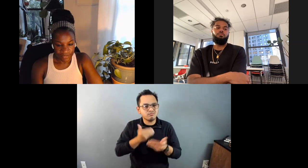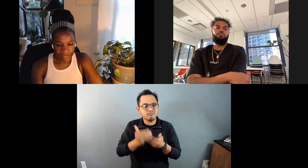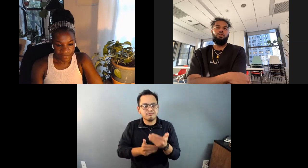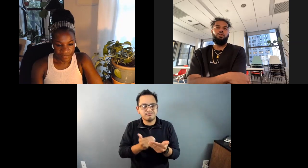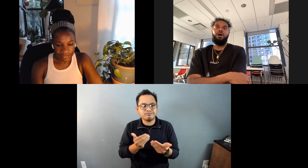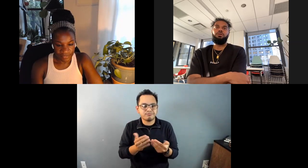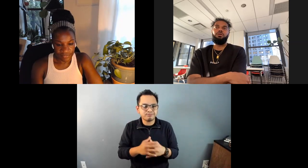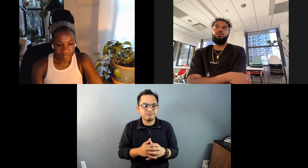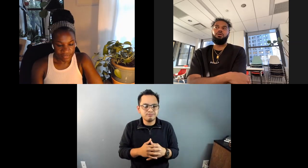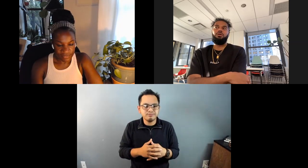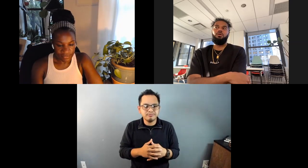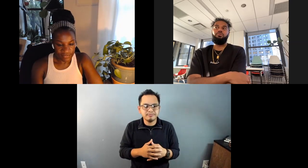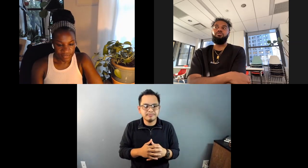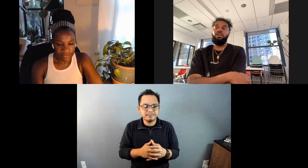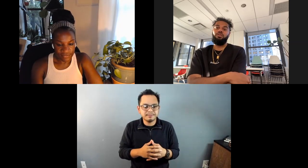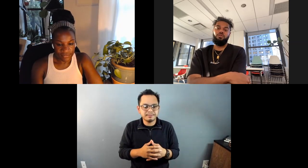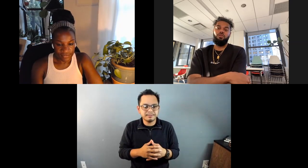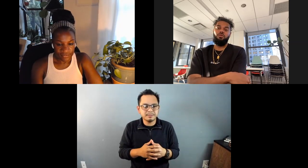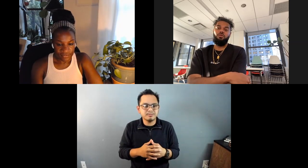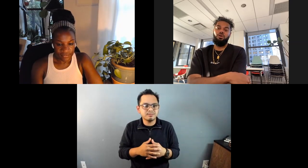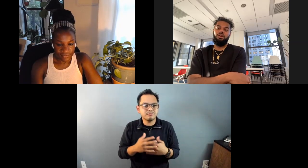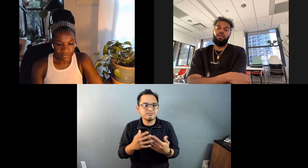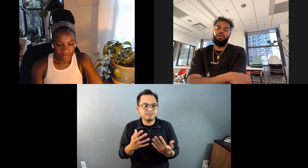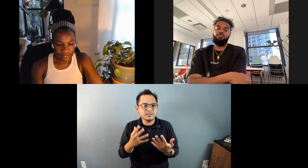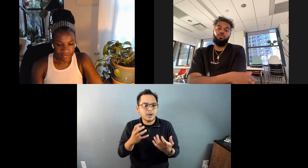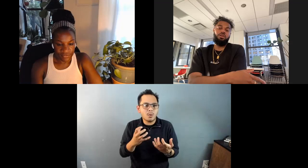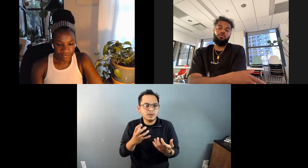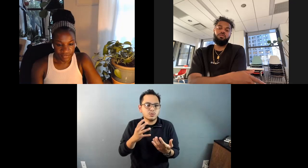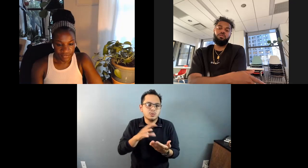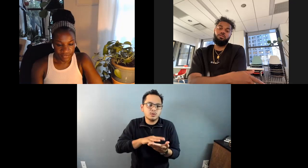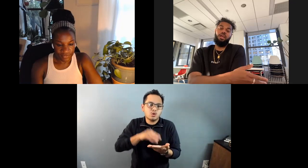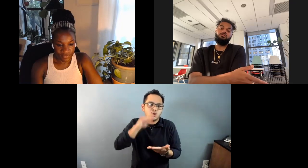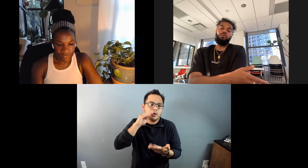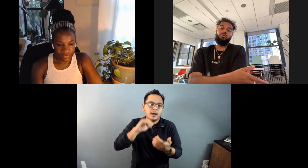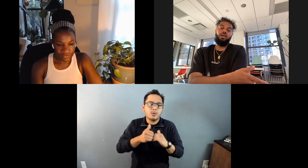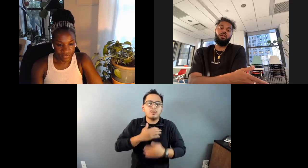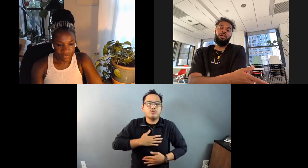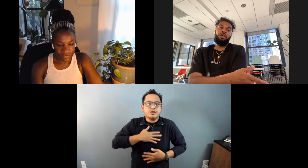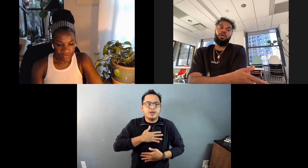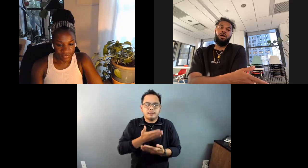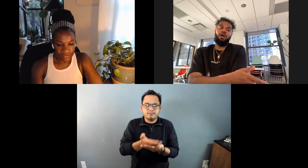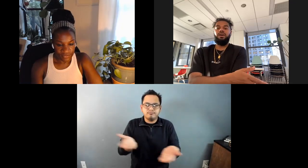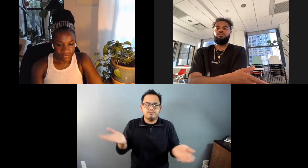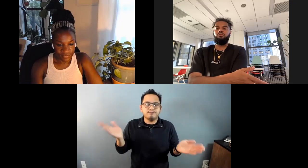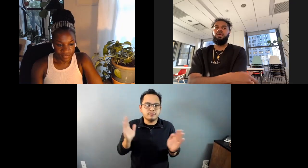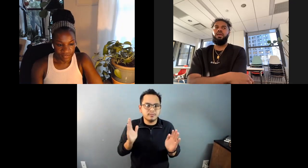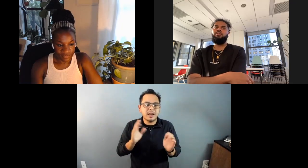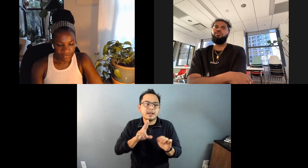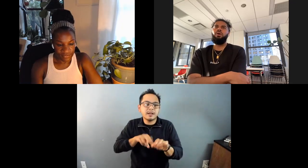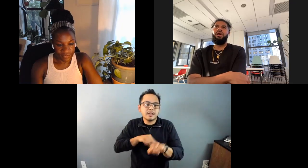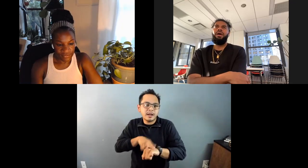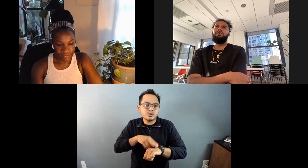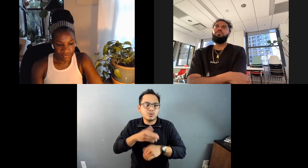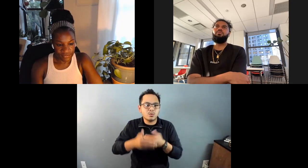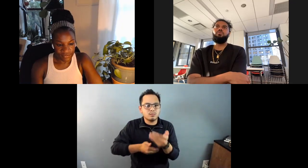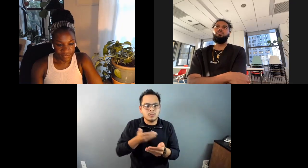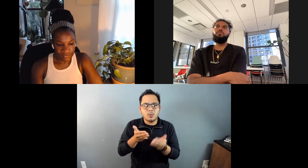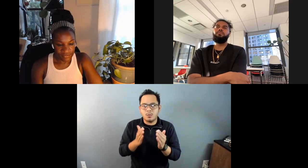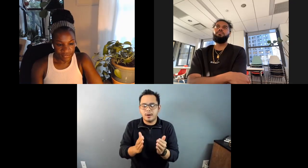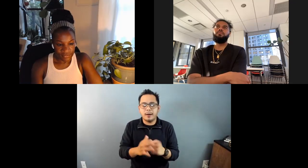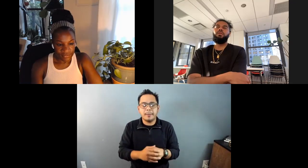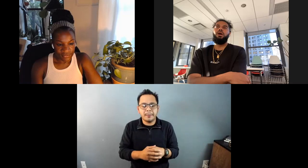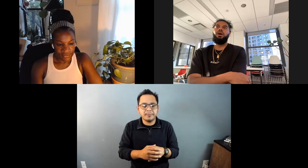shoot music videos or do anything like that, or hey, who do you want to cast? Dark skinned people, please. Like it just naturally comes out. Not that I